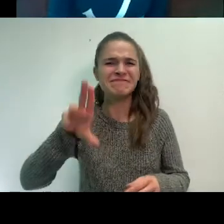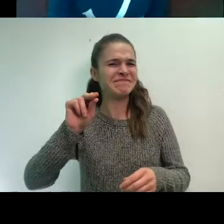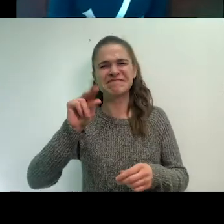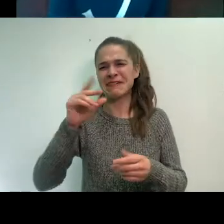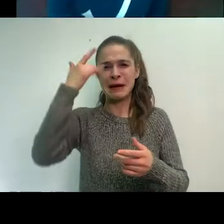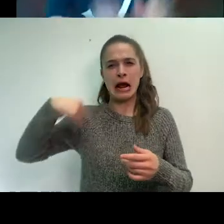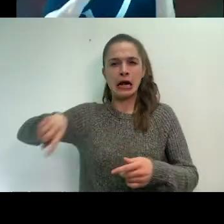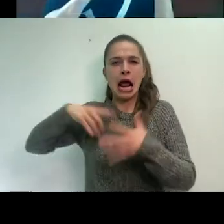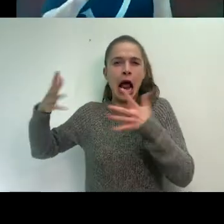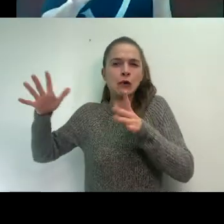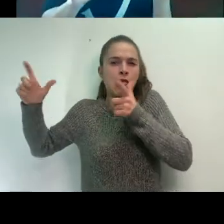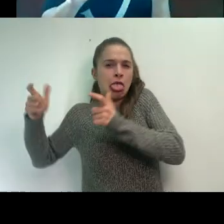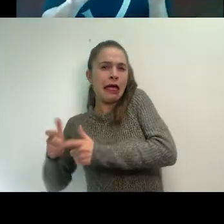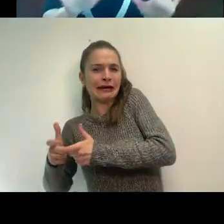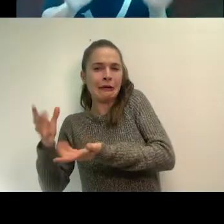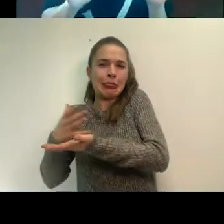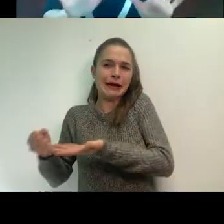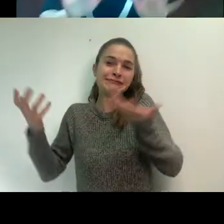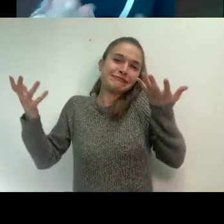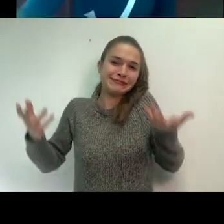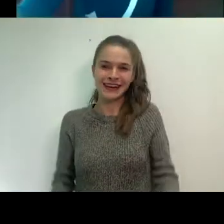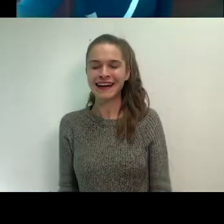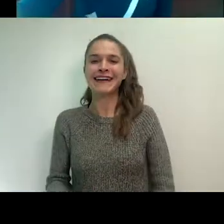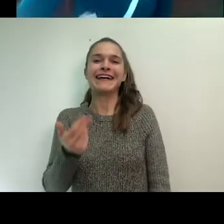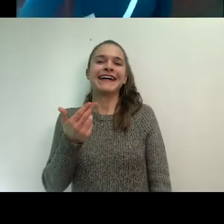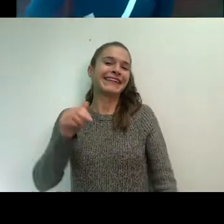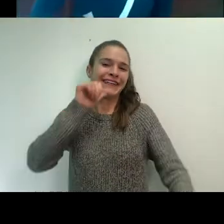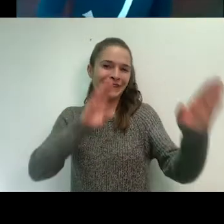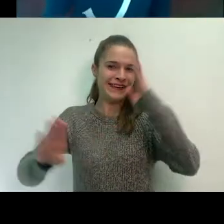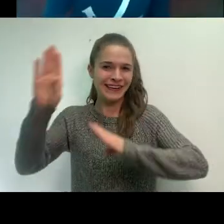promise. So don't worry."